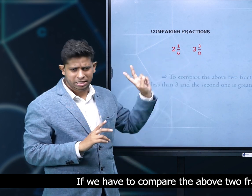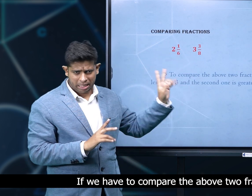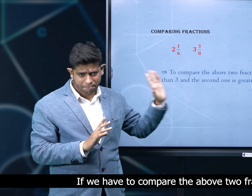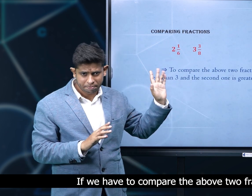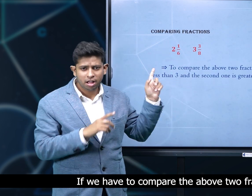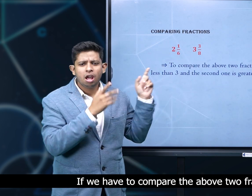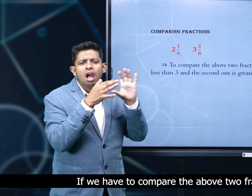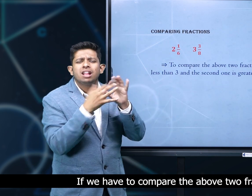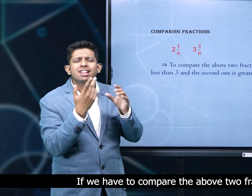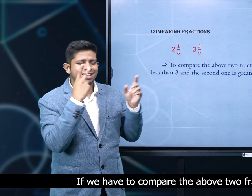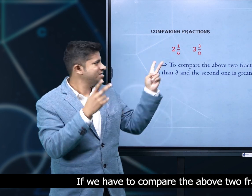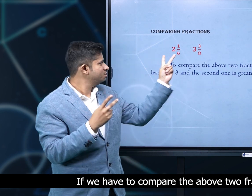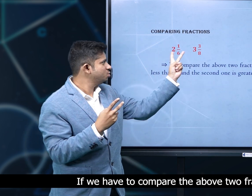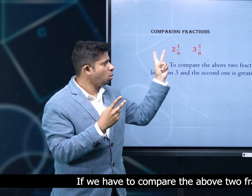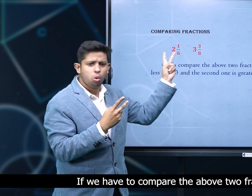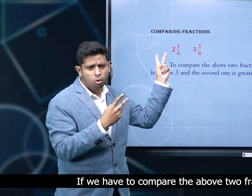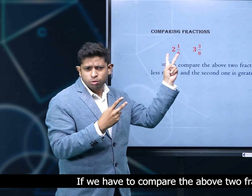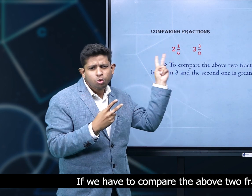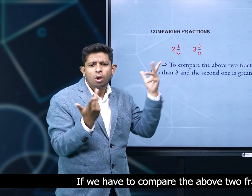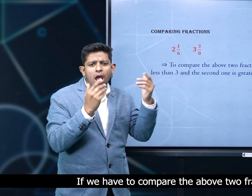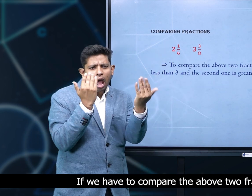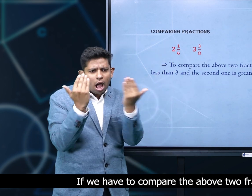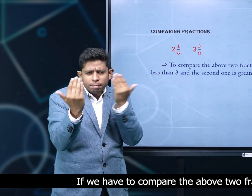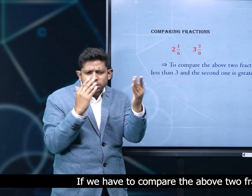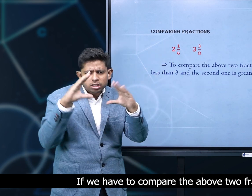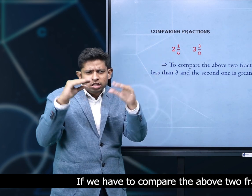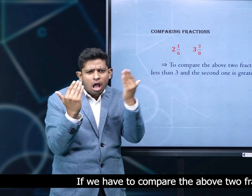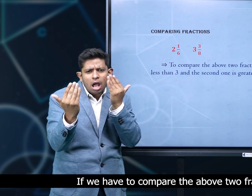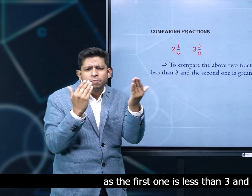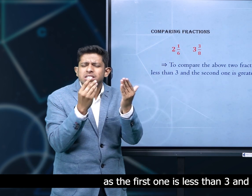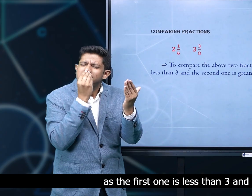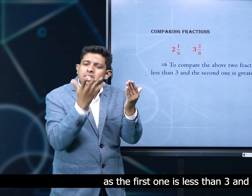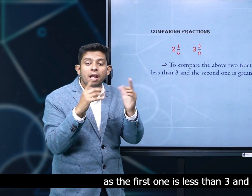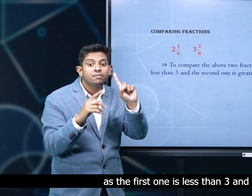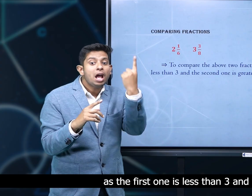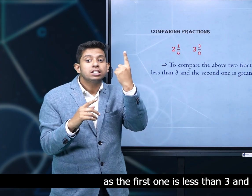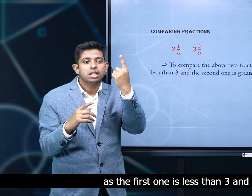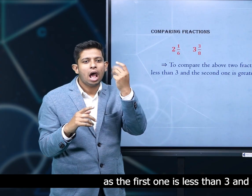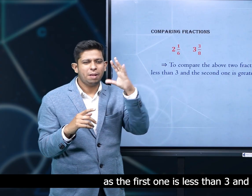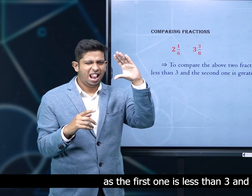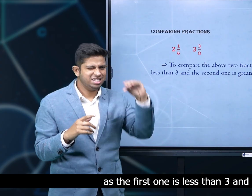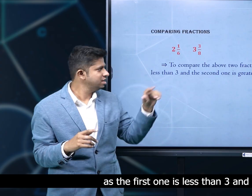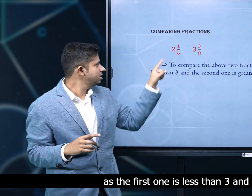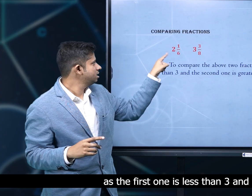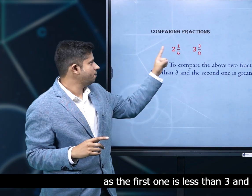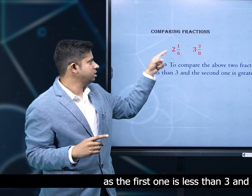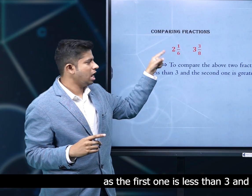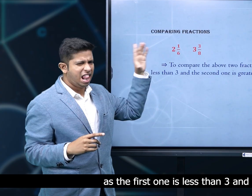If we have to compare the above two fractions, then it is easy as the first one is less than 3 and the second one